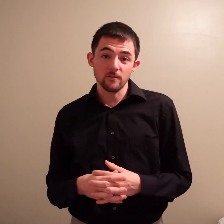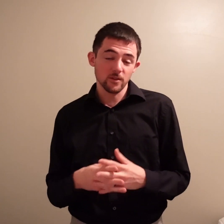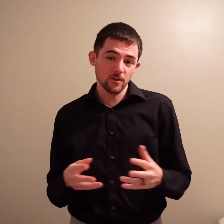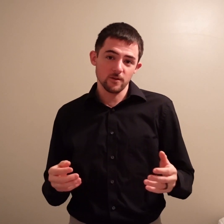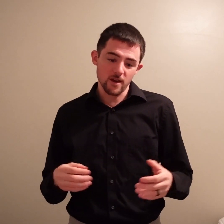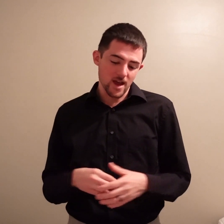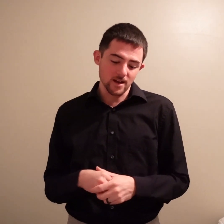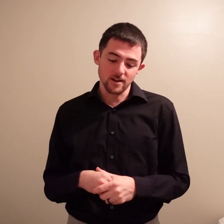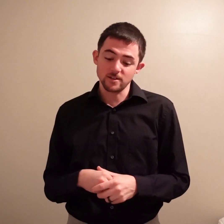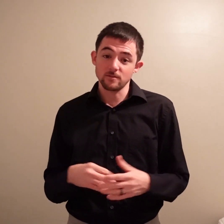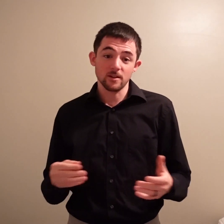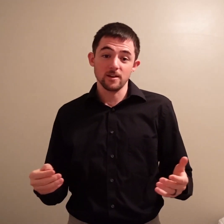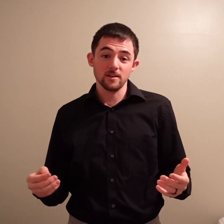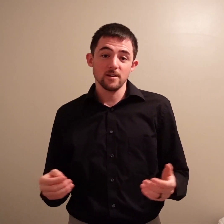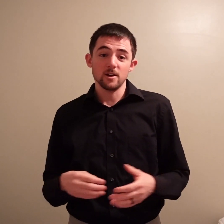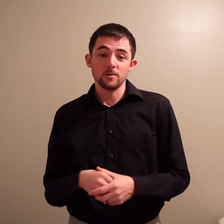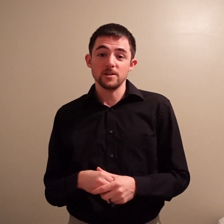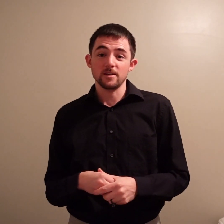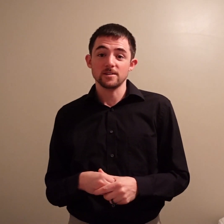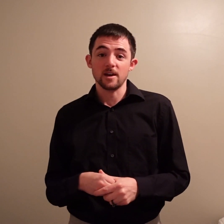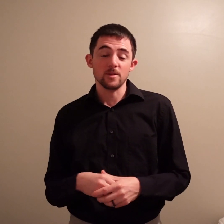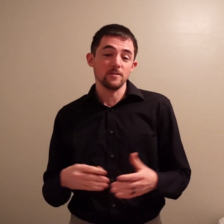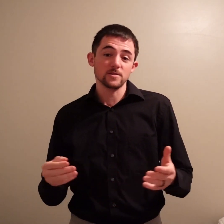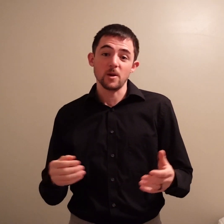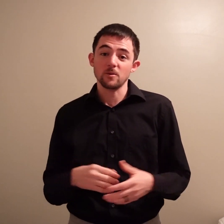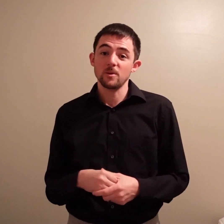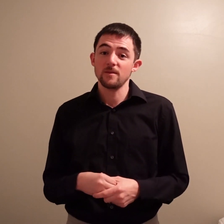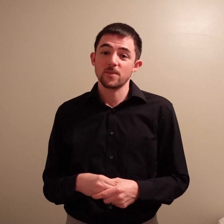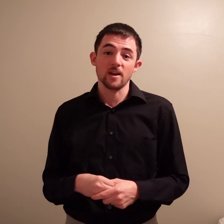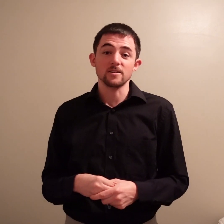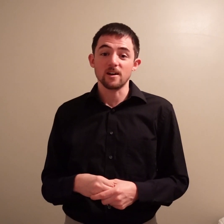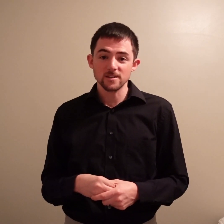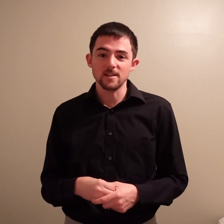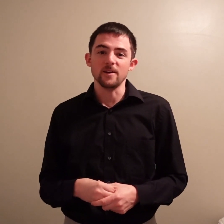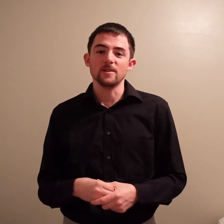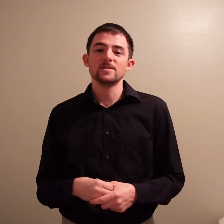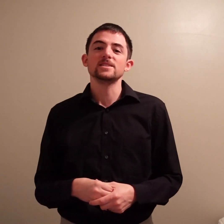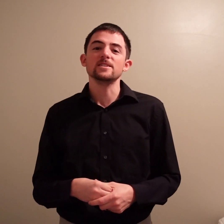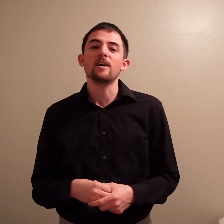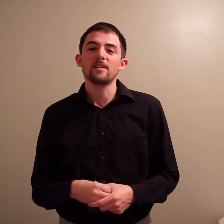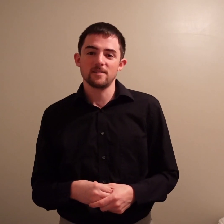with you, and I just really appreciate this time that you've spent with me, and I'll talk to you later. See you all.